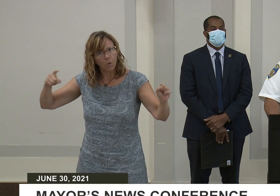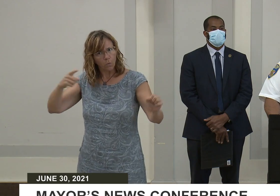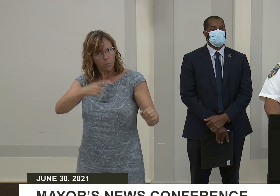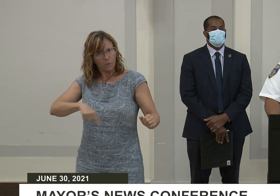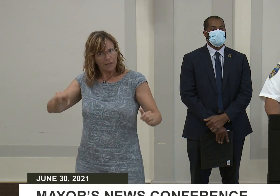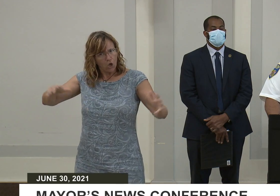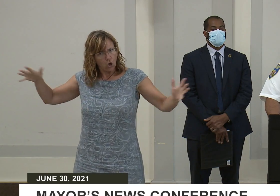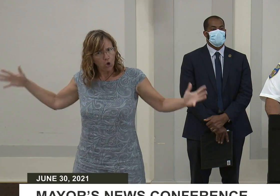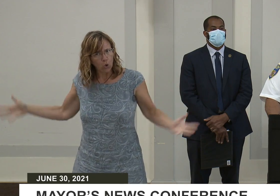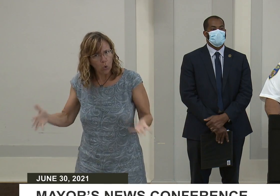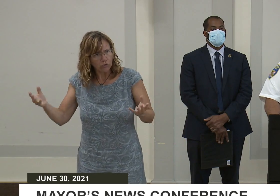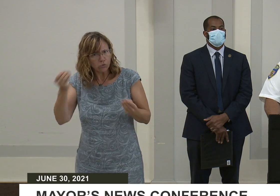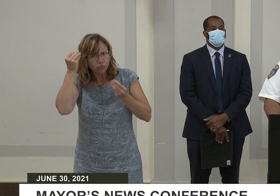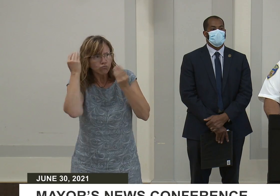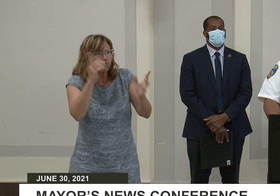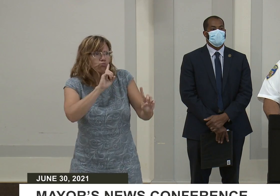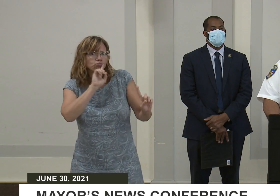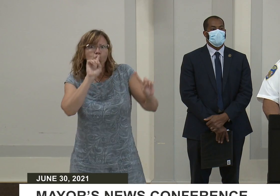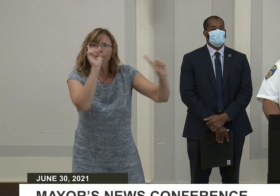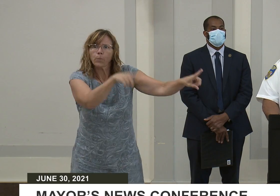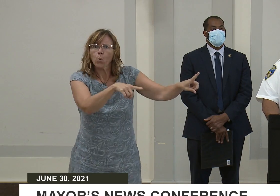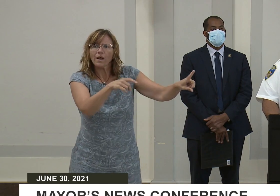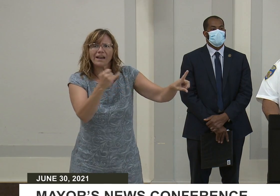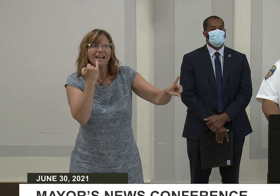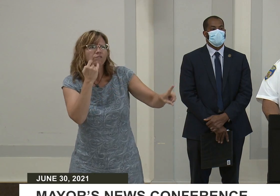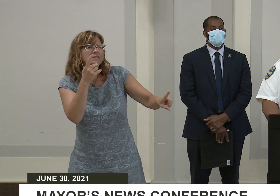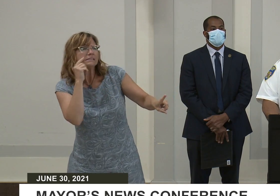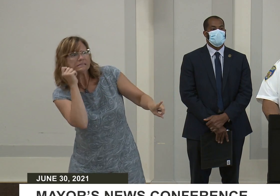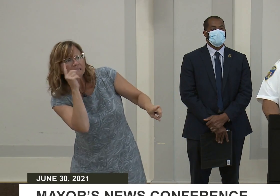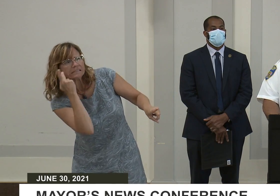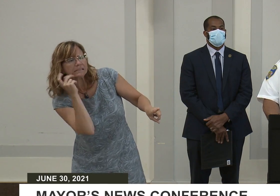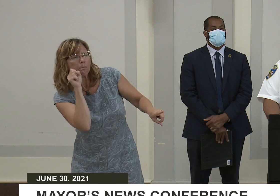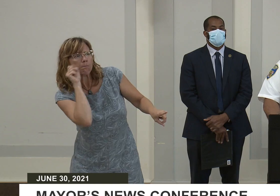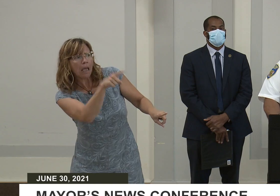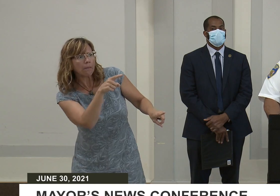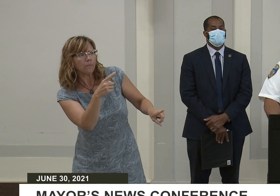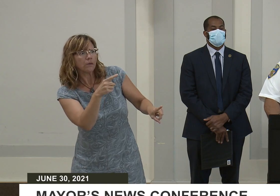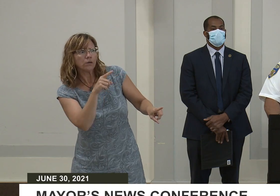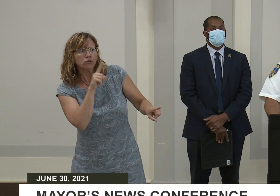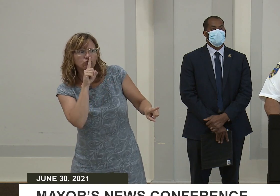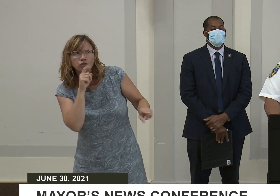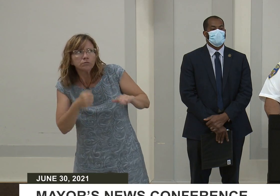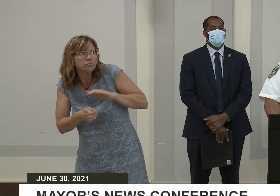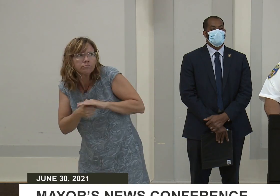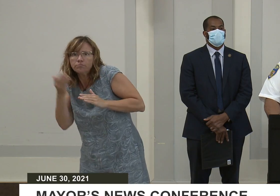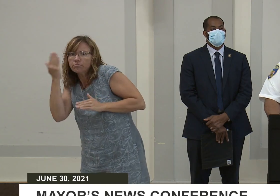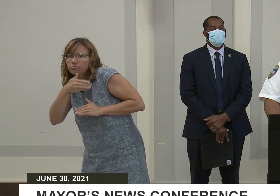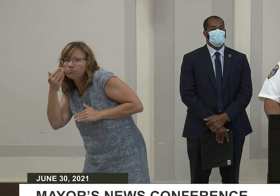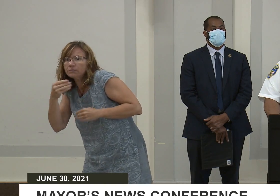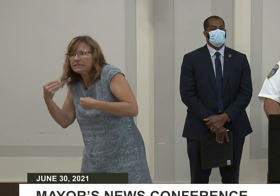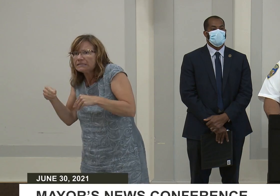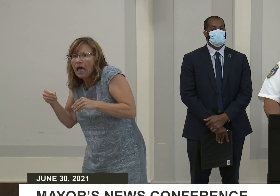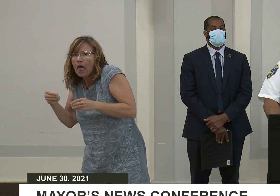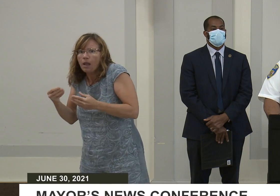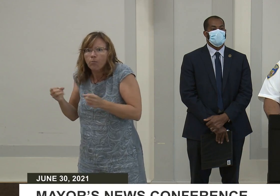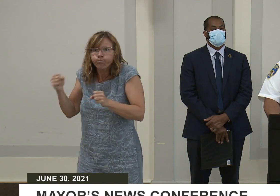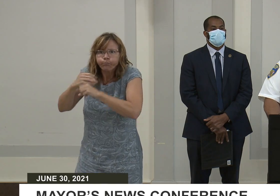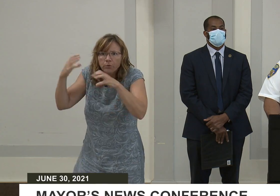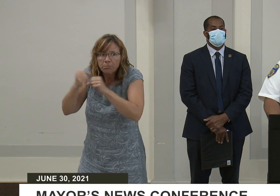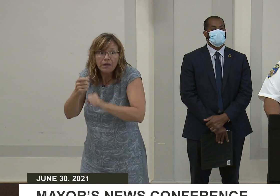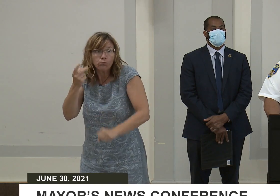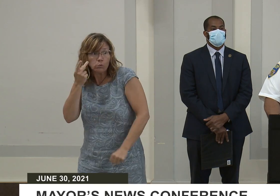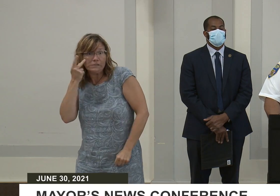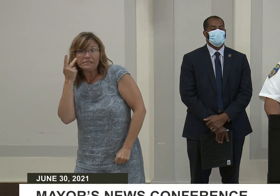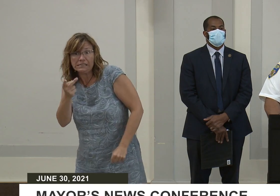where fireworks are being stored, ignited, and are sold. As always, if you see something, say